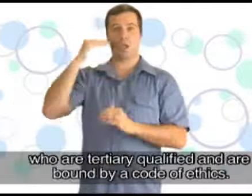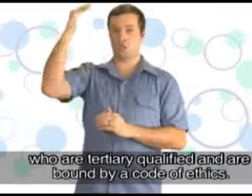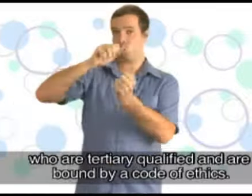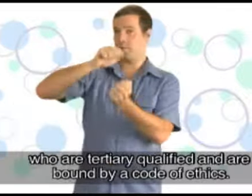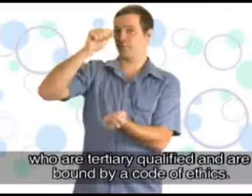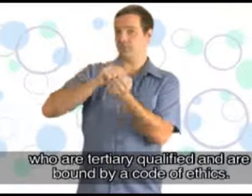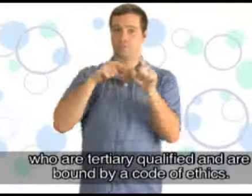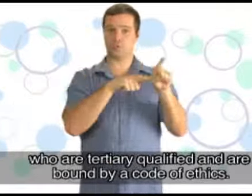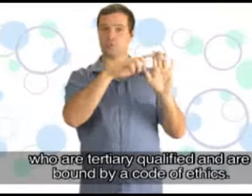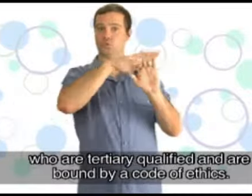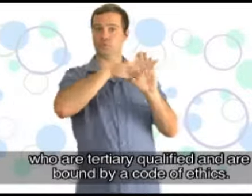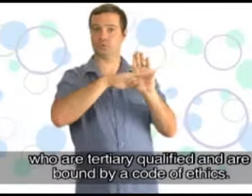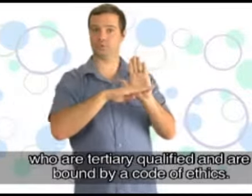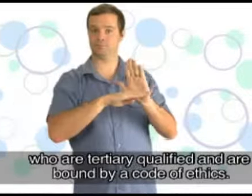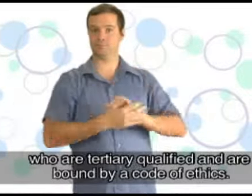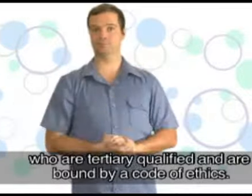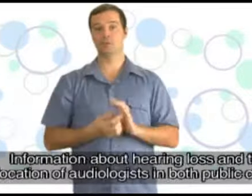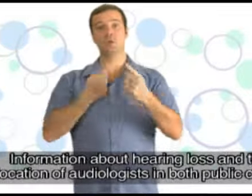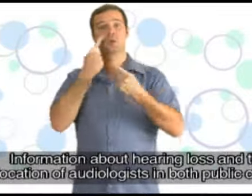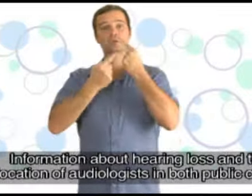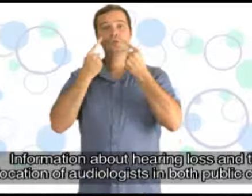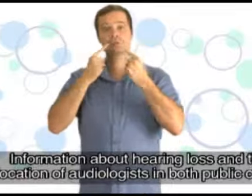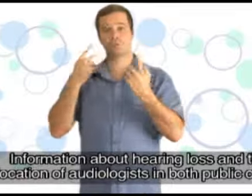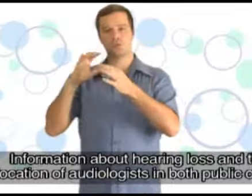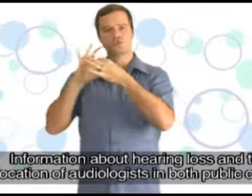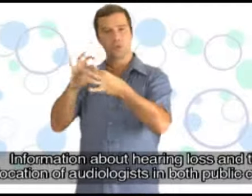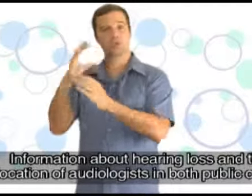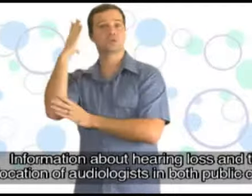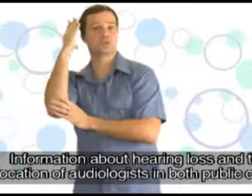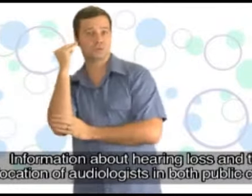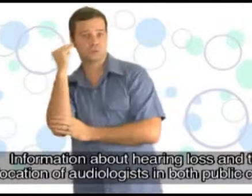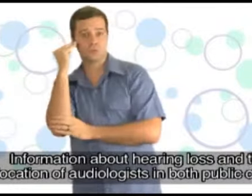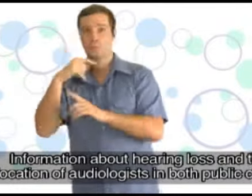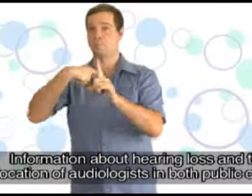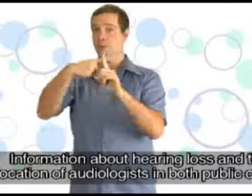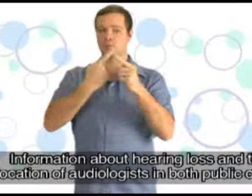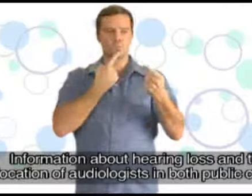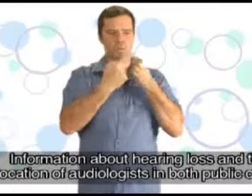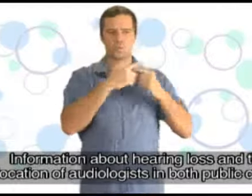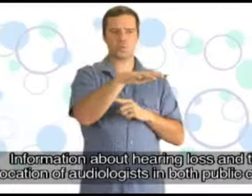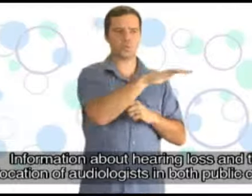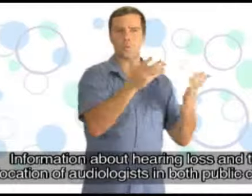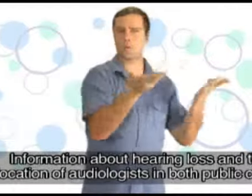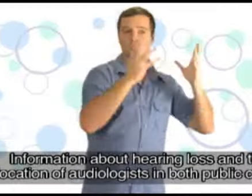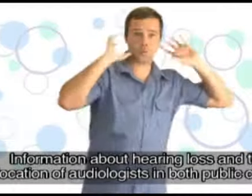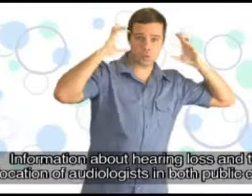who are tertiary qualified and are bound by a code of ethics. Information about hearing loss and the location of audiologists in both public